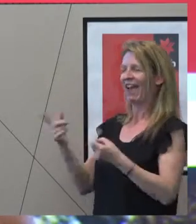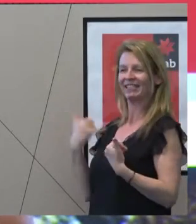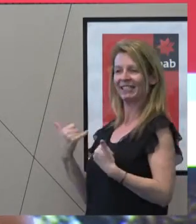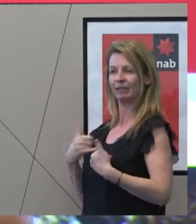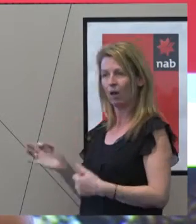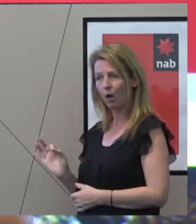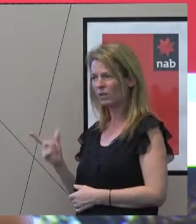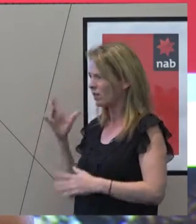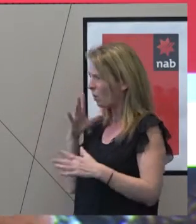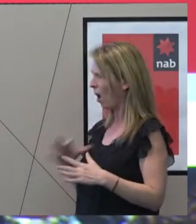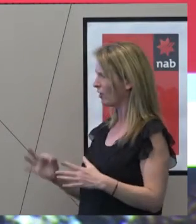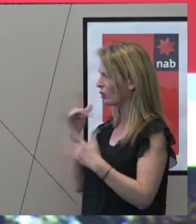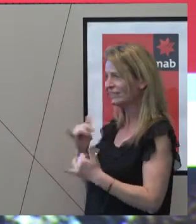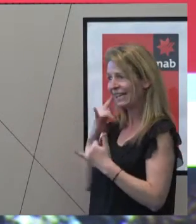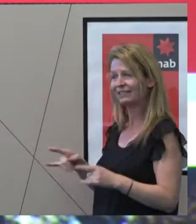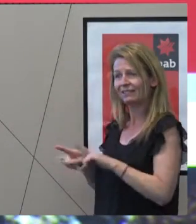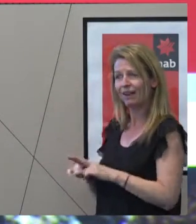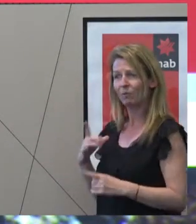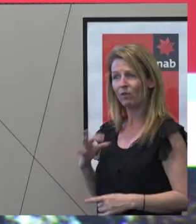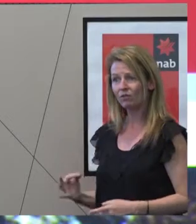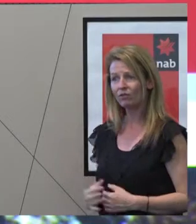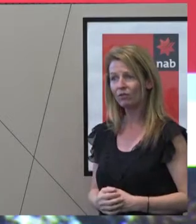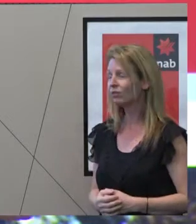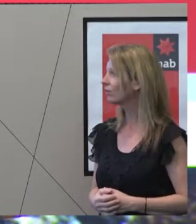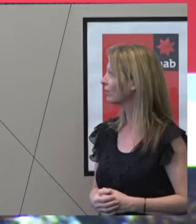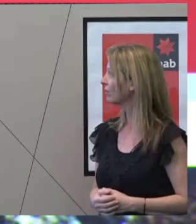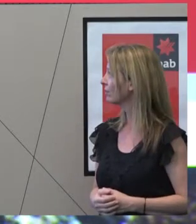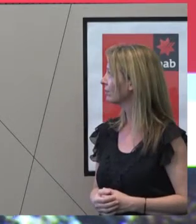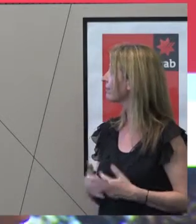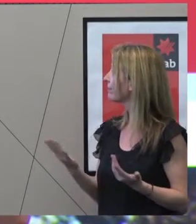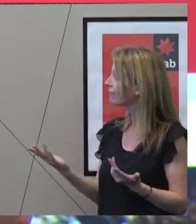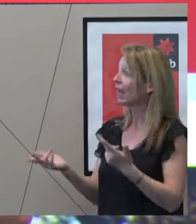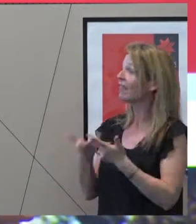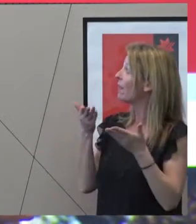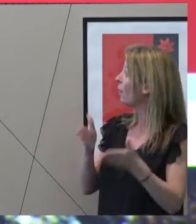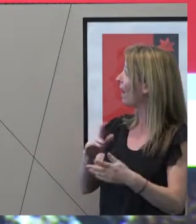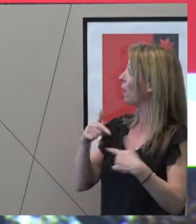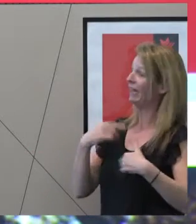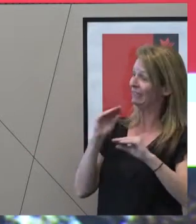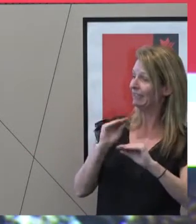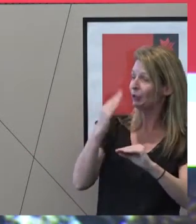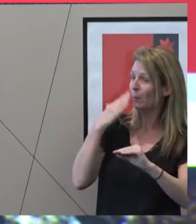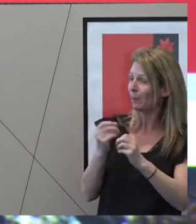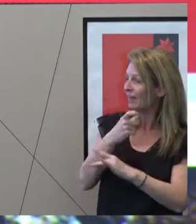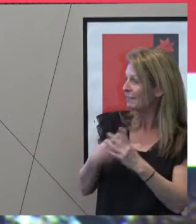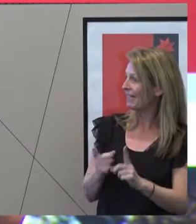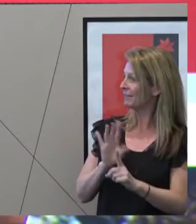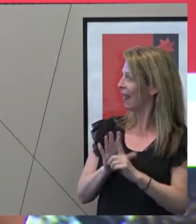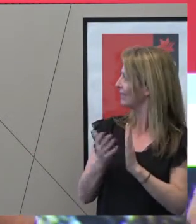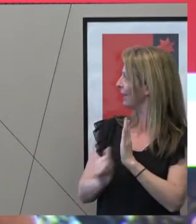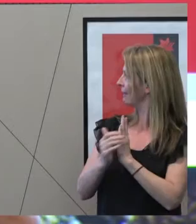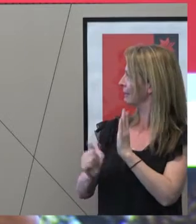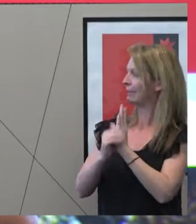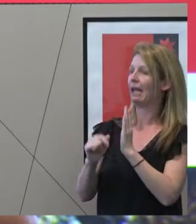why aren't we being screened at the same rates? On the other side of things, we're actually skilling up women with disabilities, and that's a really,